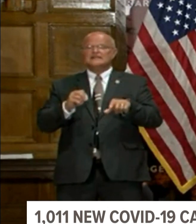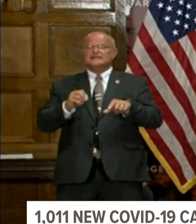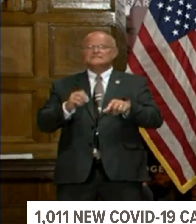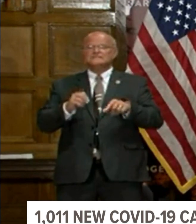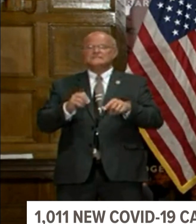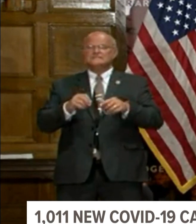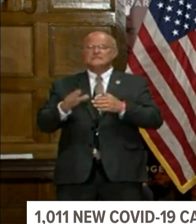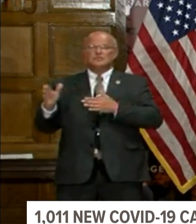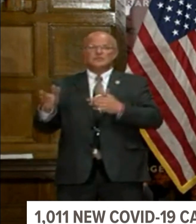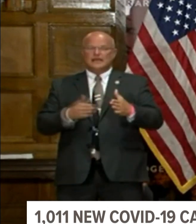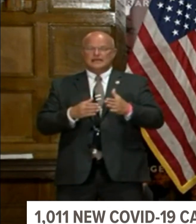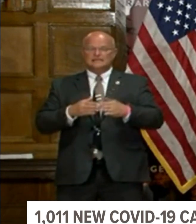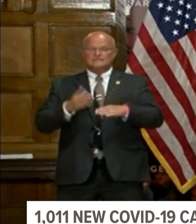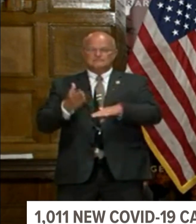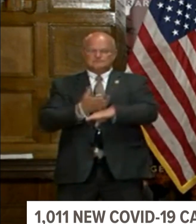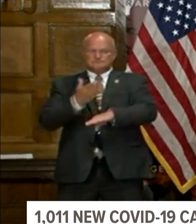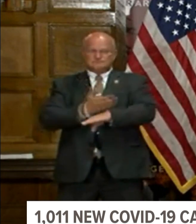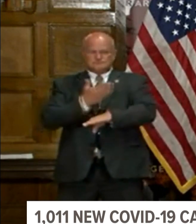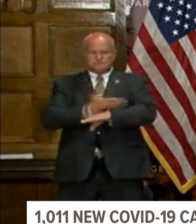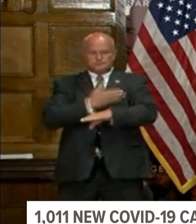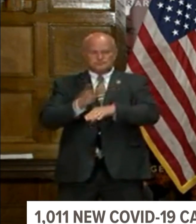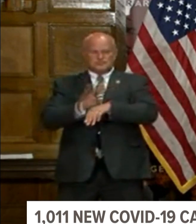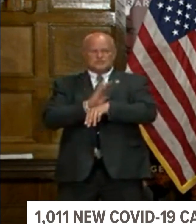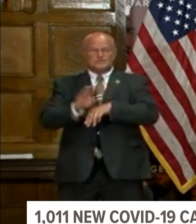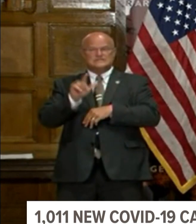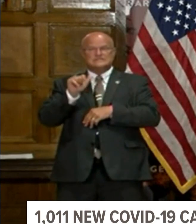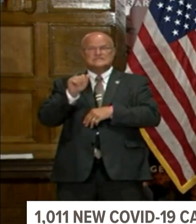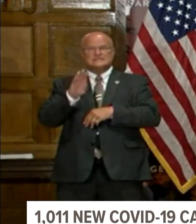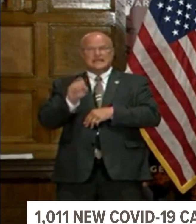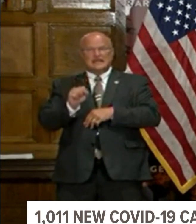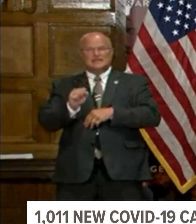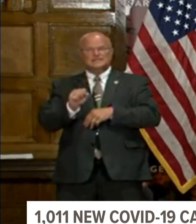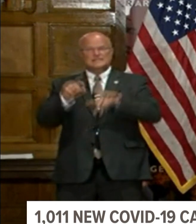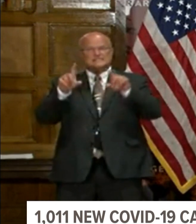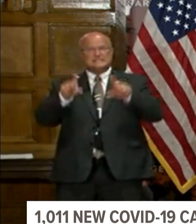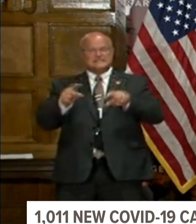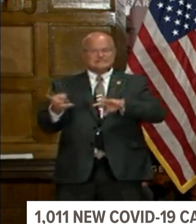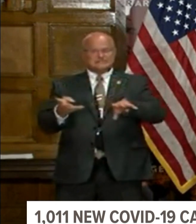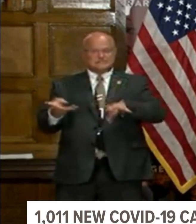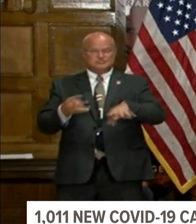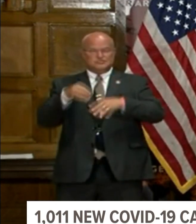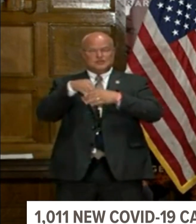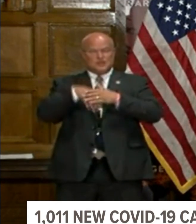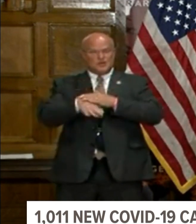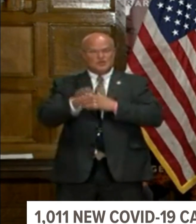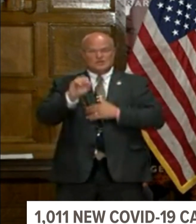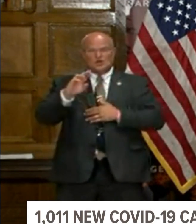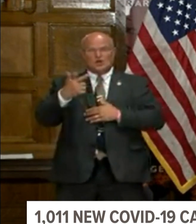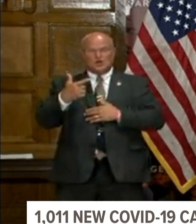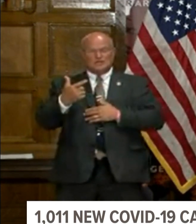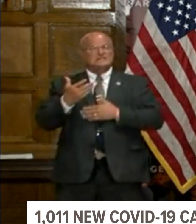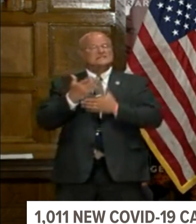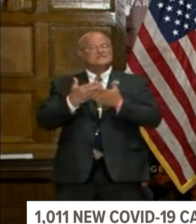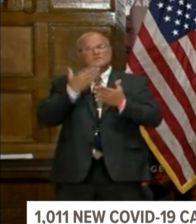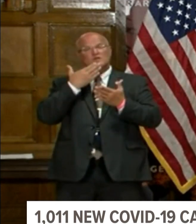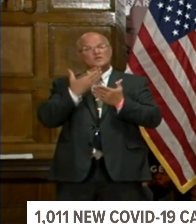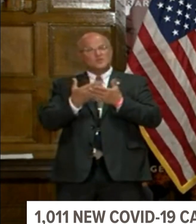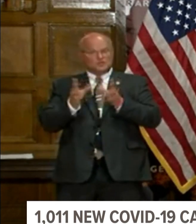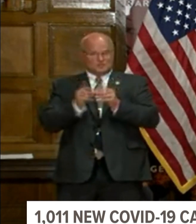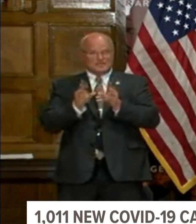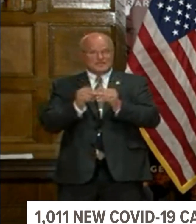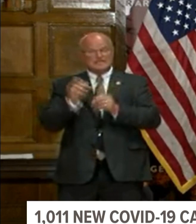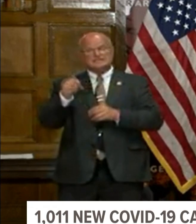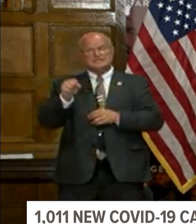accelerating the commercial lab testing capability as we go into August. So there were some very good